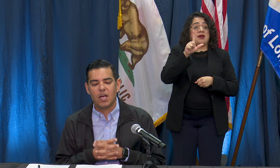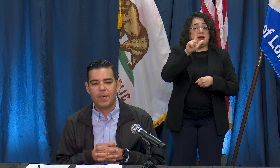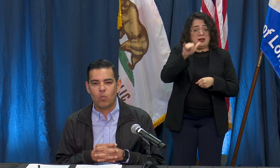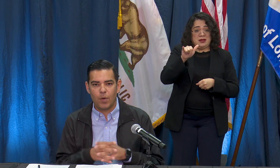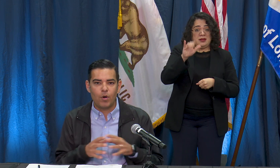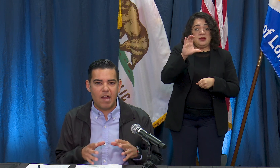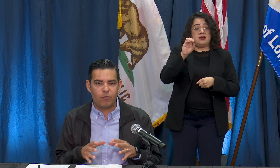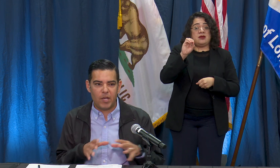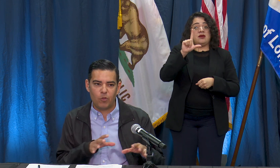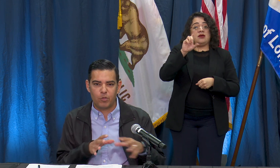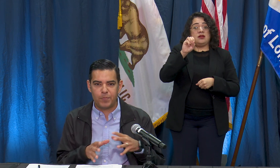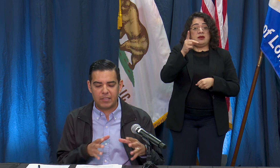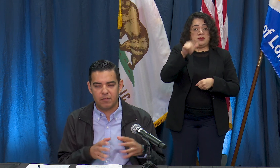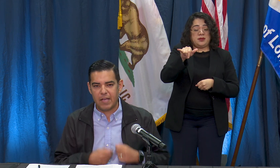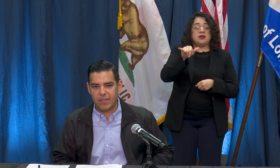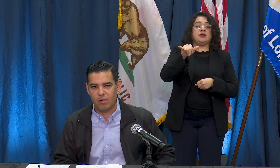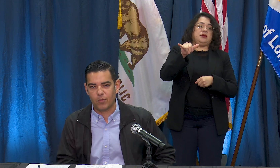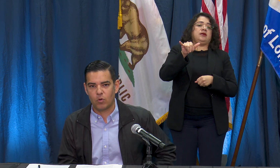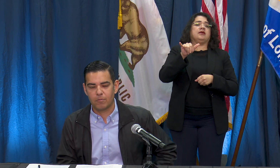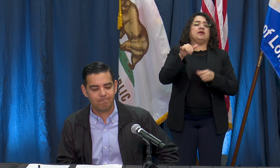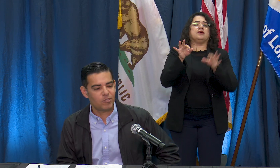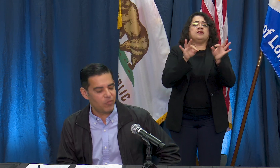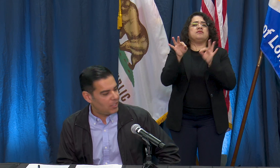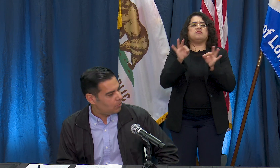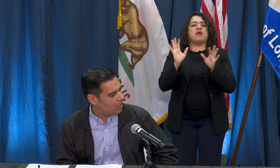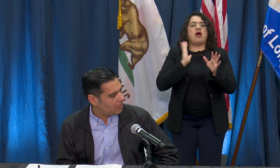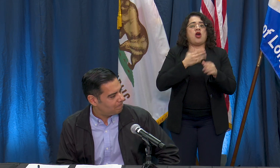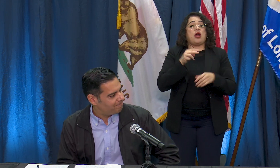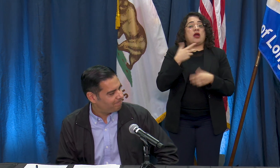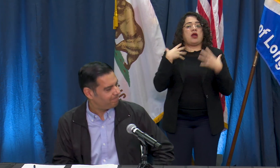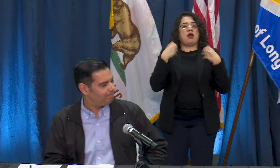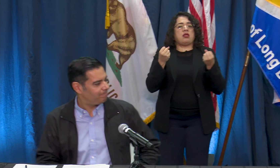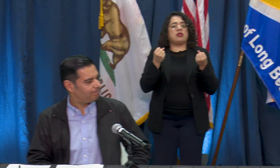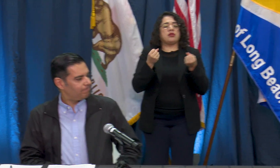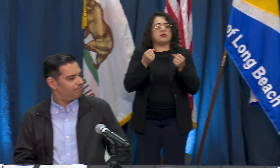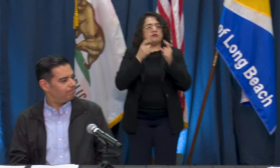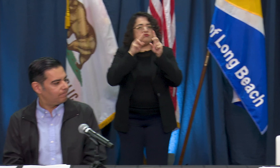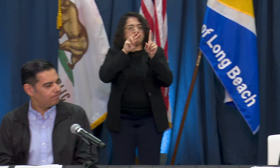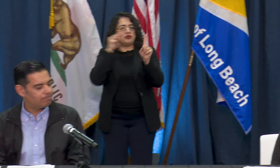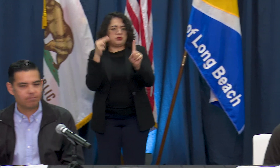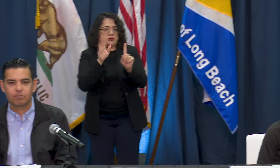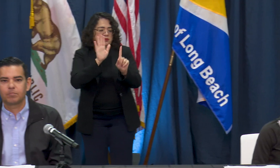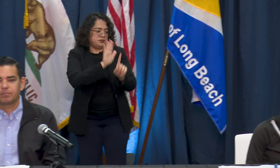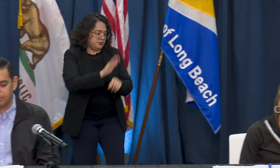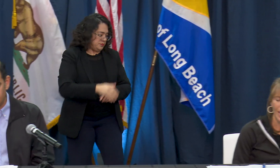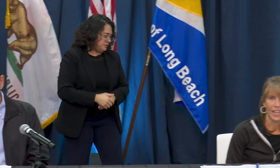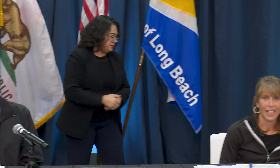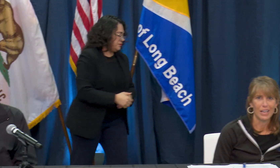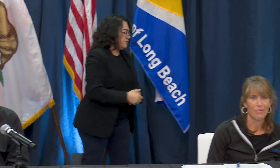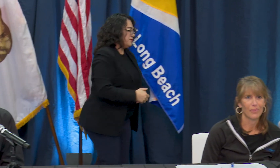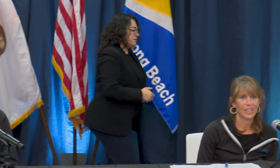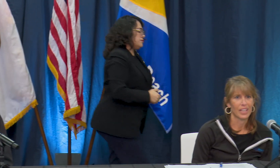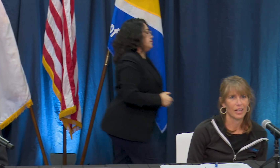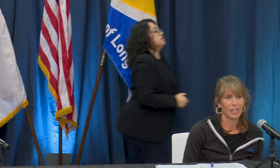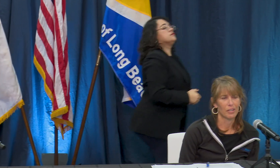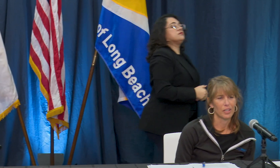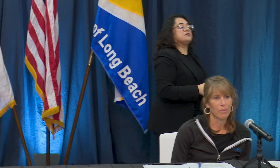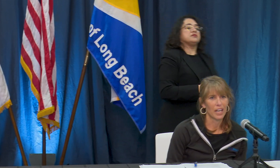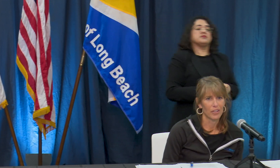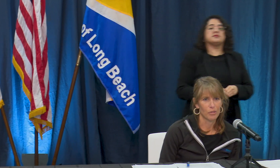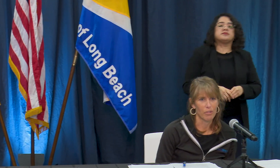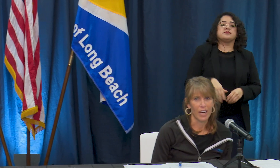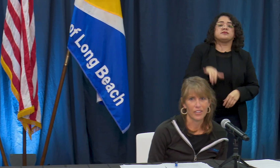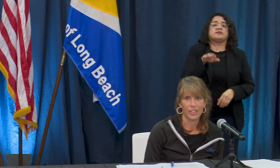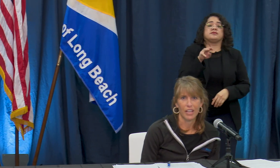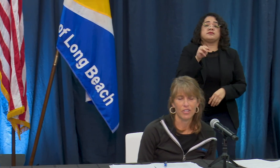details about where we're at from a health perspective and the health order. So thank you, Kelly. Good afternoon. The